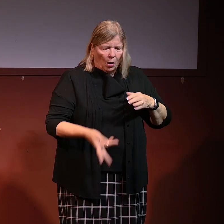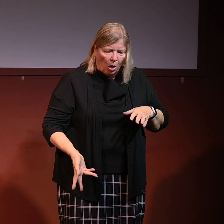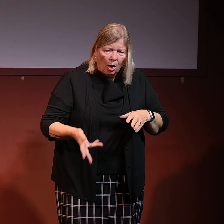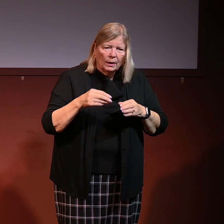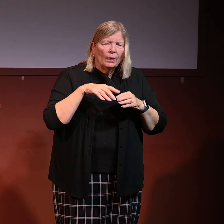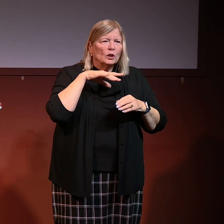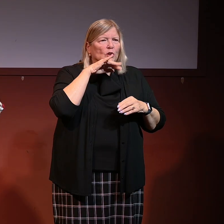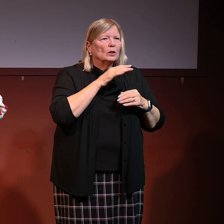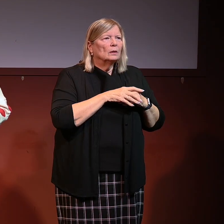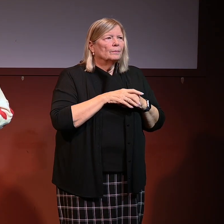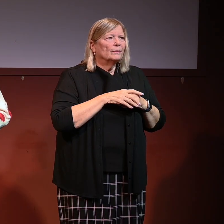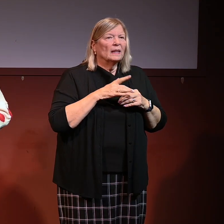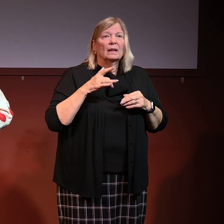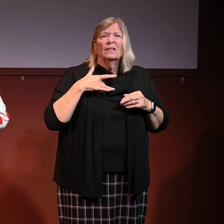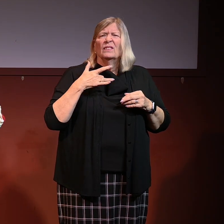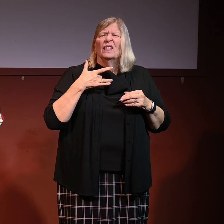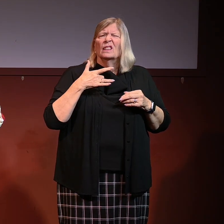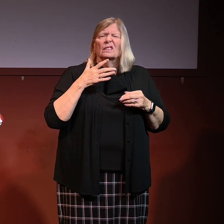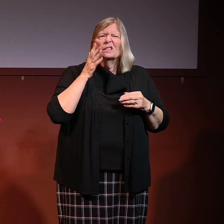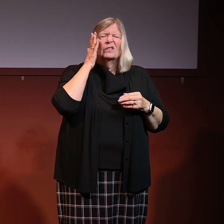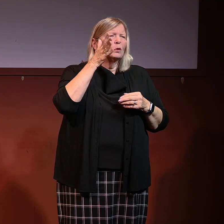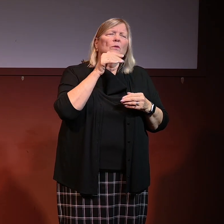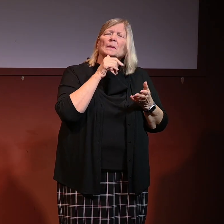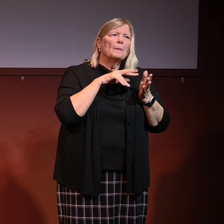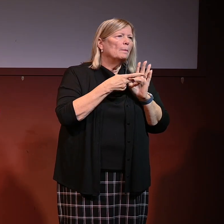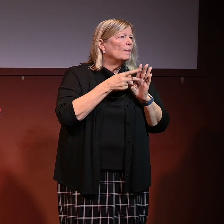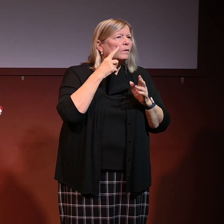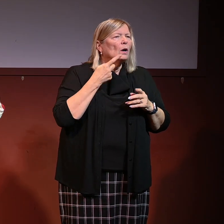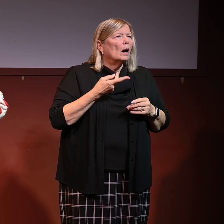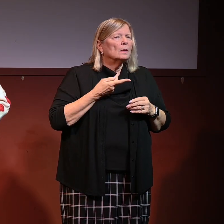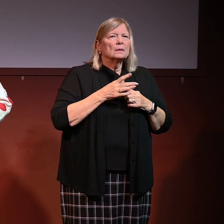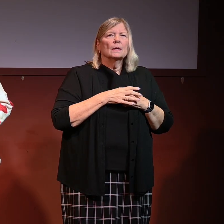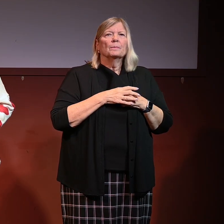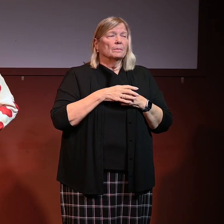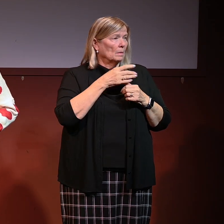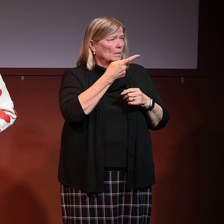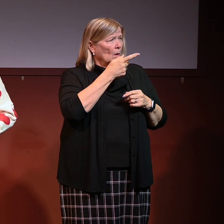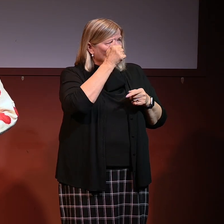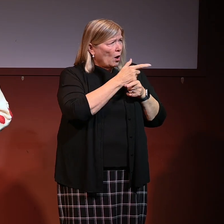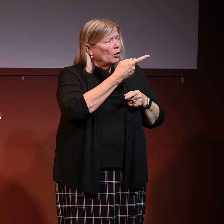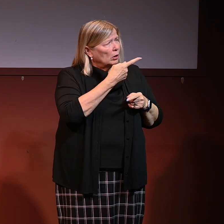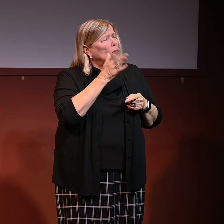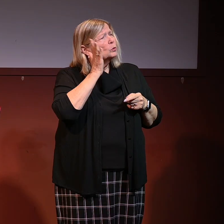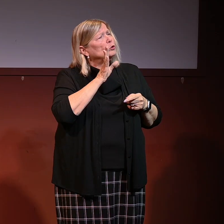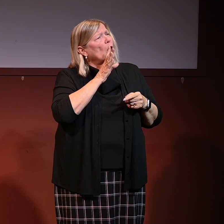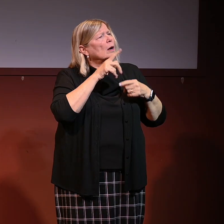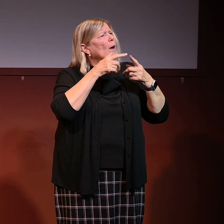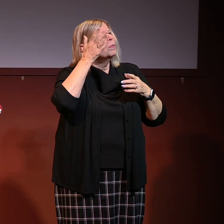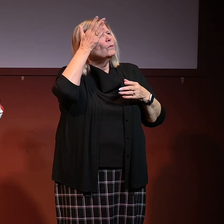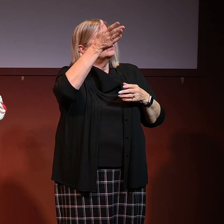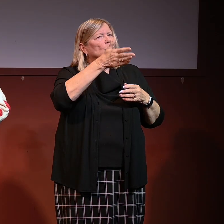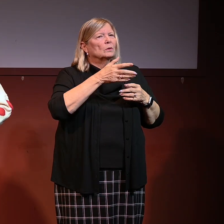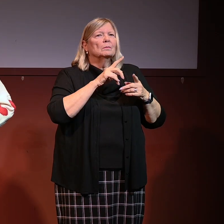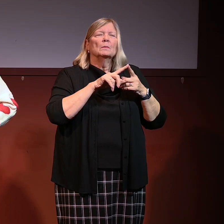dirt. It feels the future is not meant for us. My brother and I used to talk of the future,